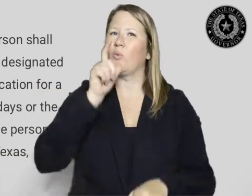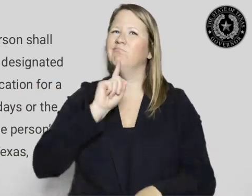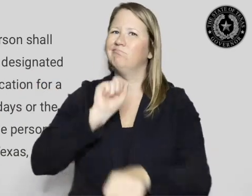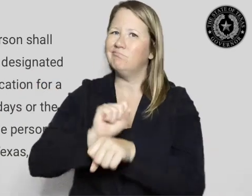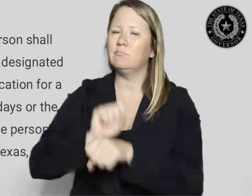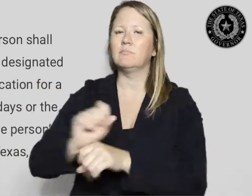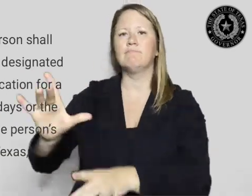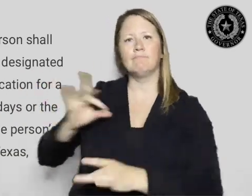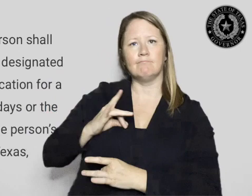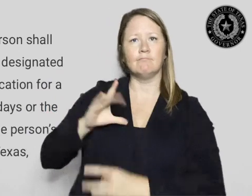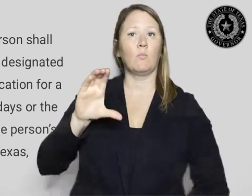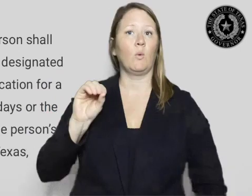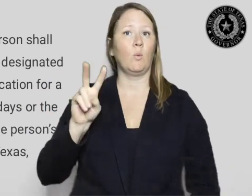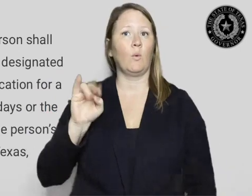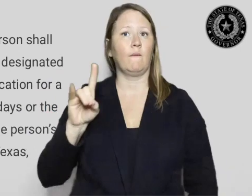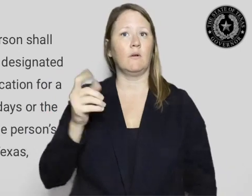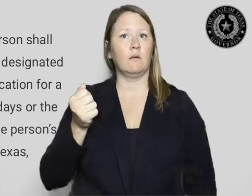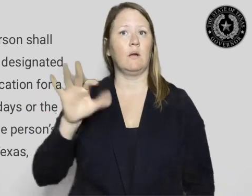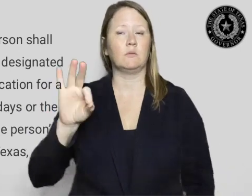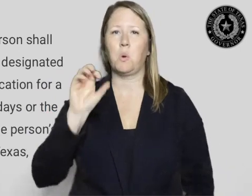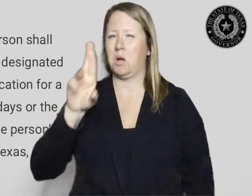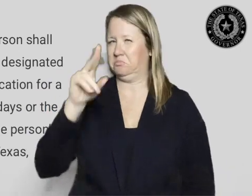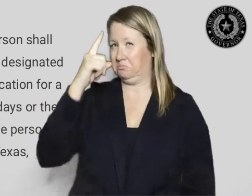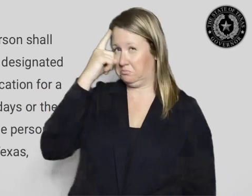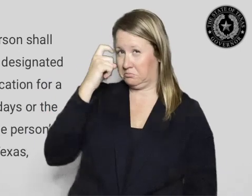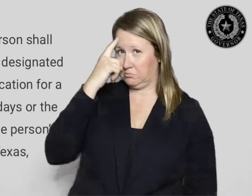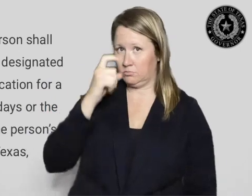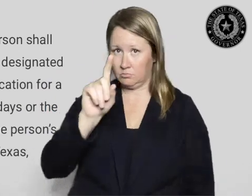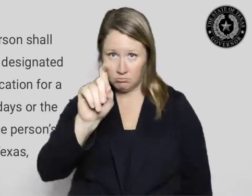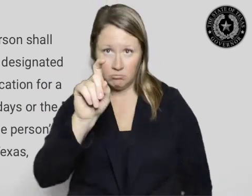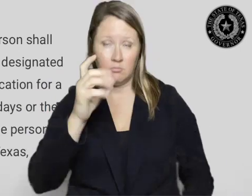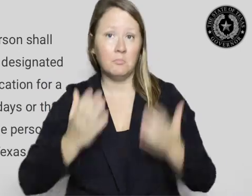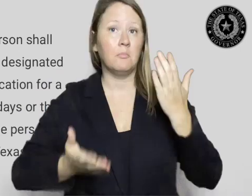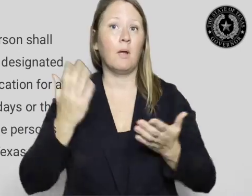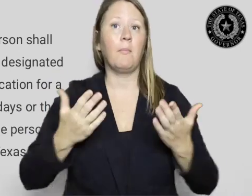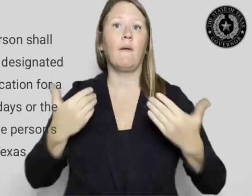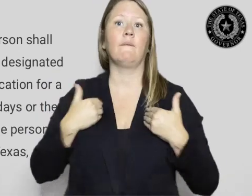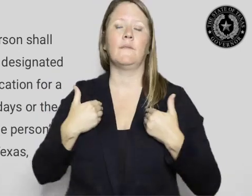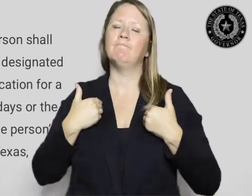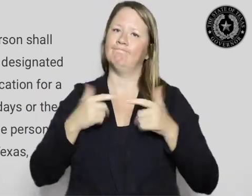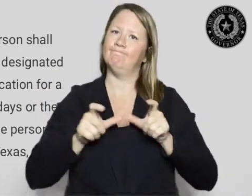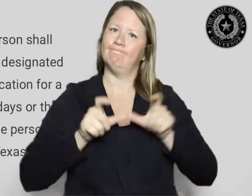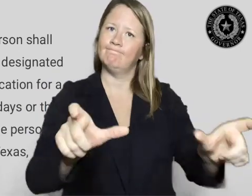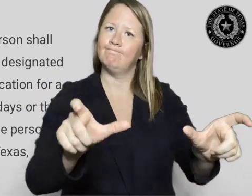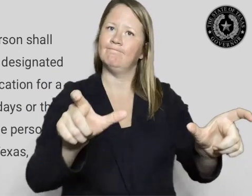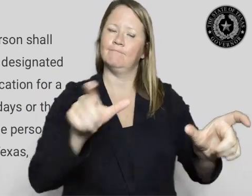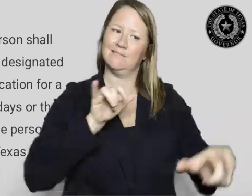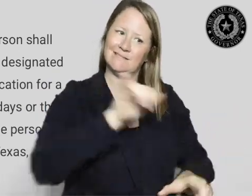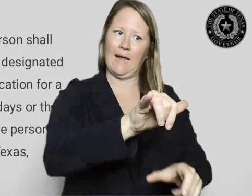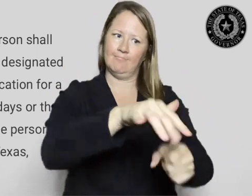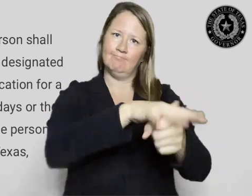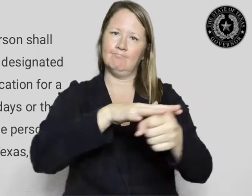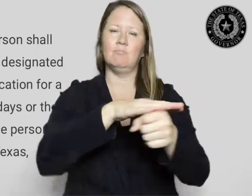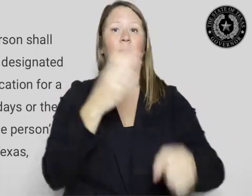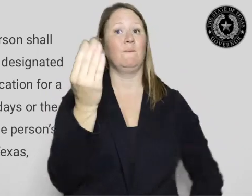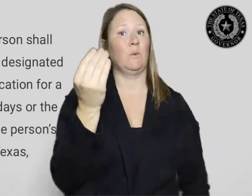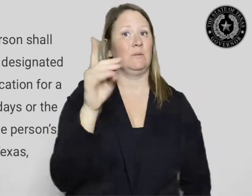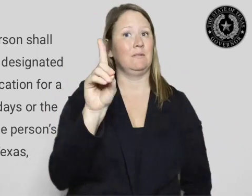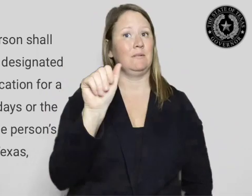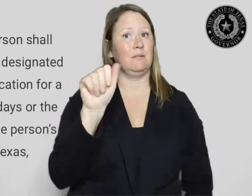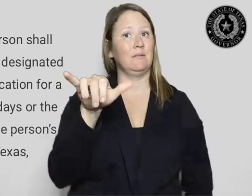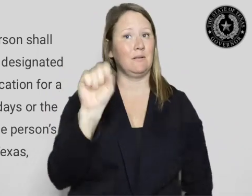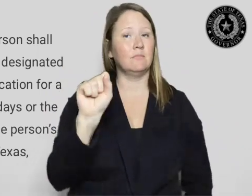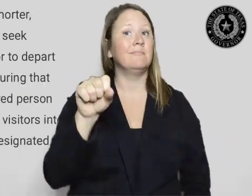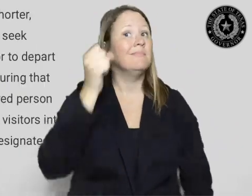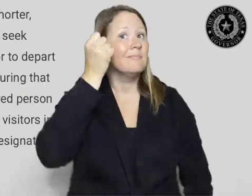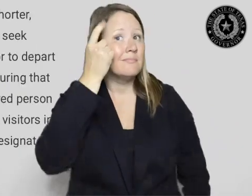A covered person shall remain in the designated quarantine location for a period of 14 days or the duration of the person's presence